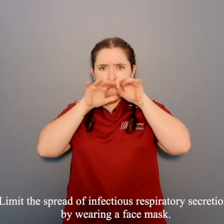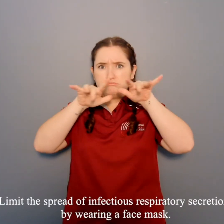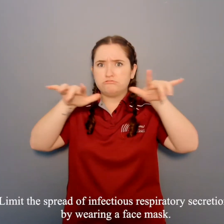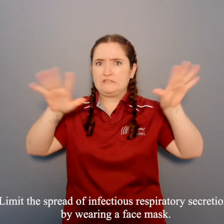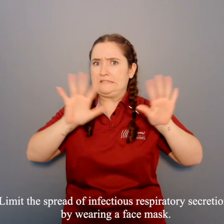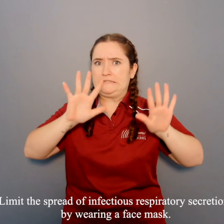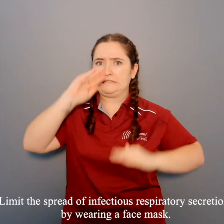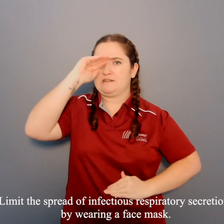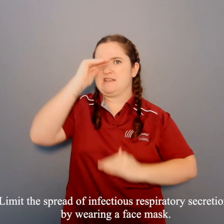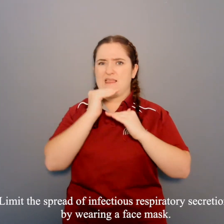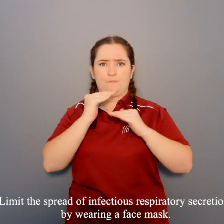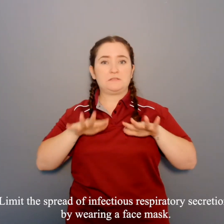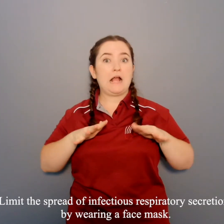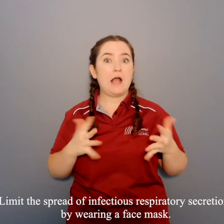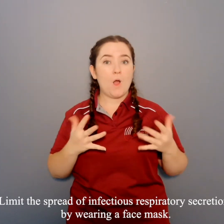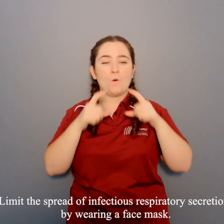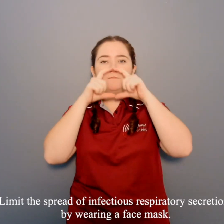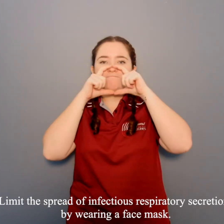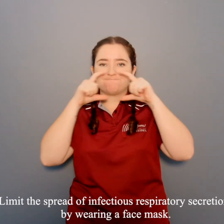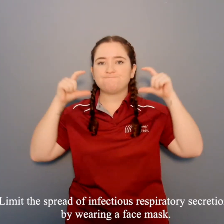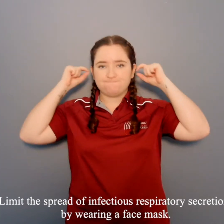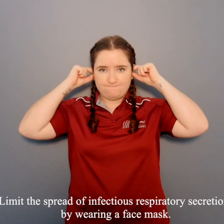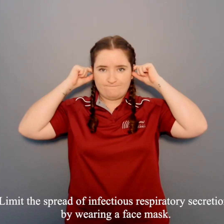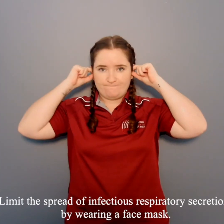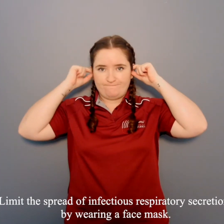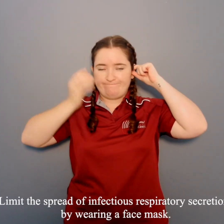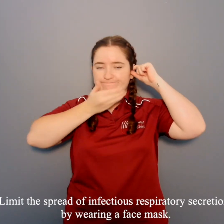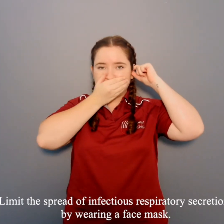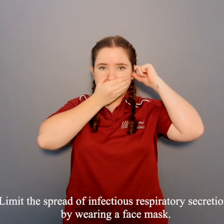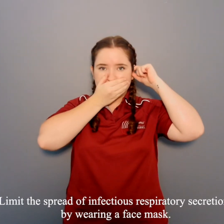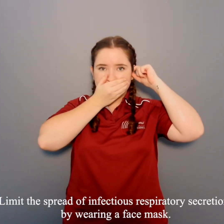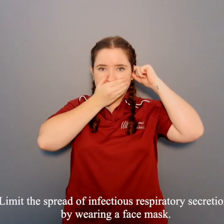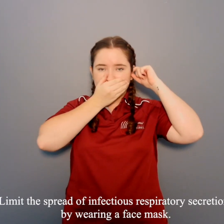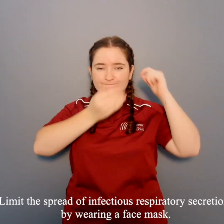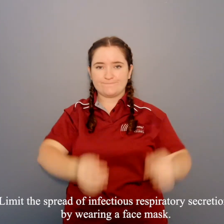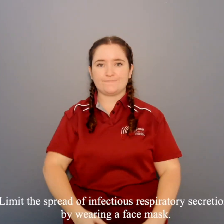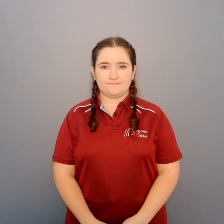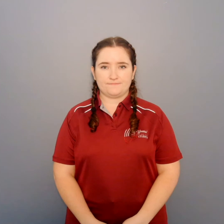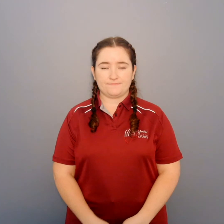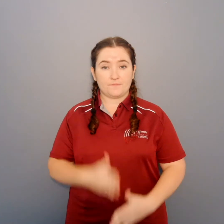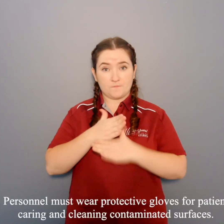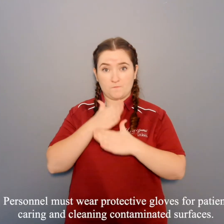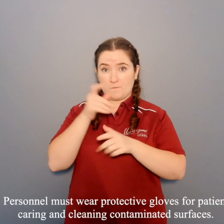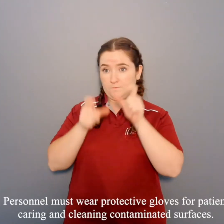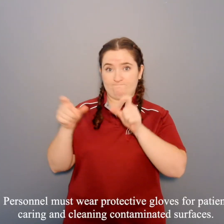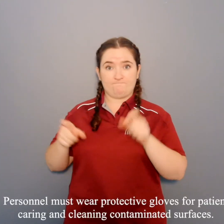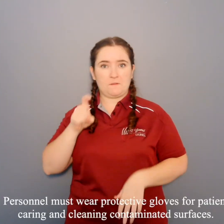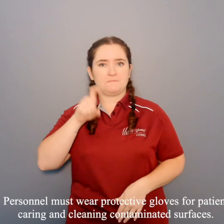Limit the spread of infectious respiratory secretions by always wearing a face mask.